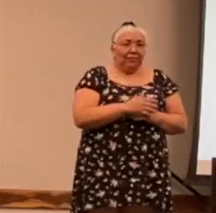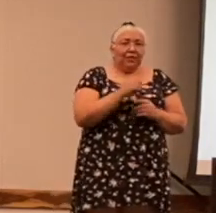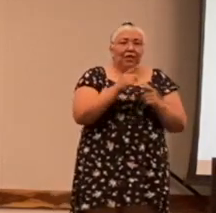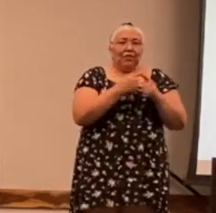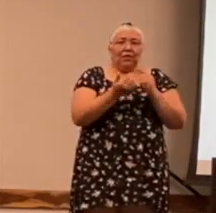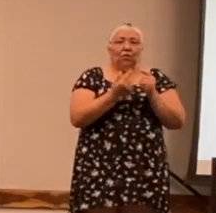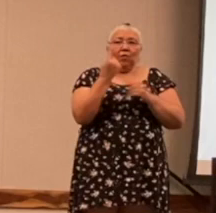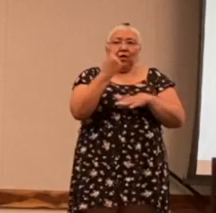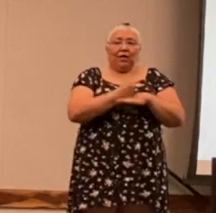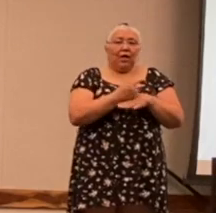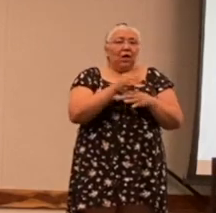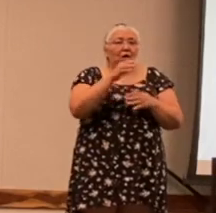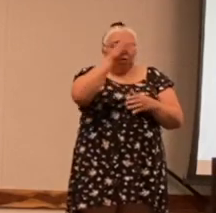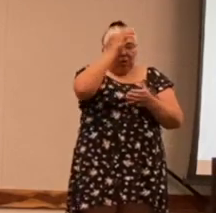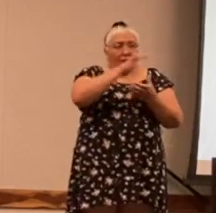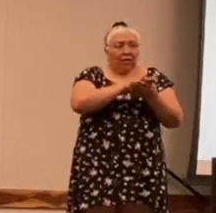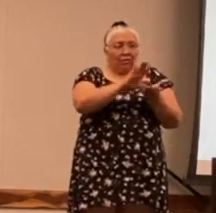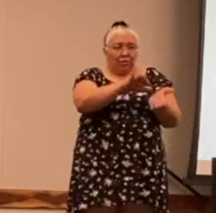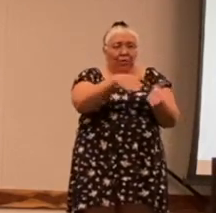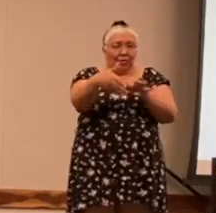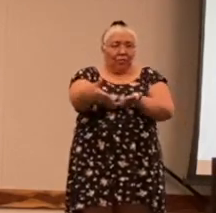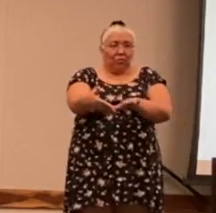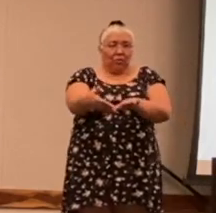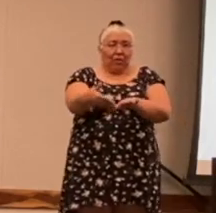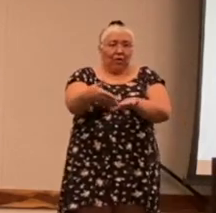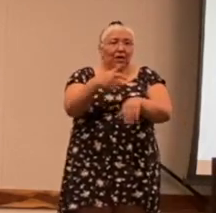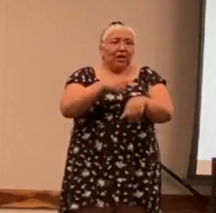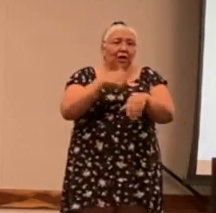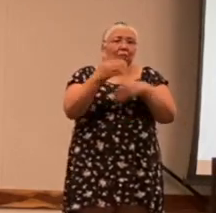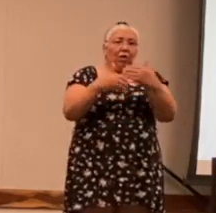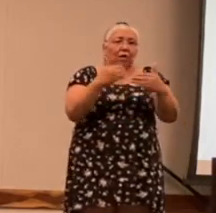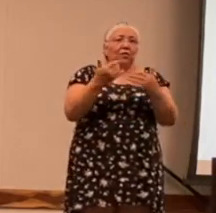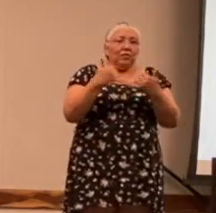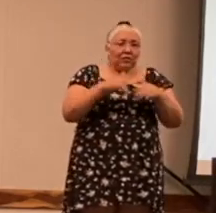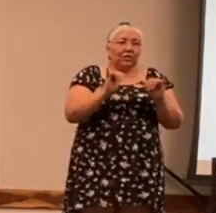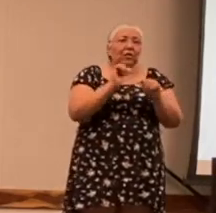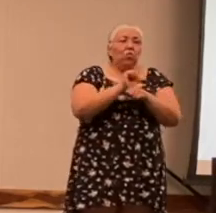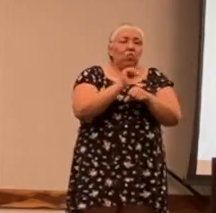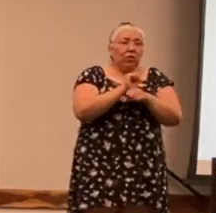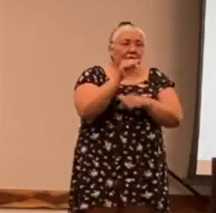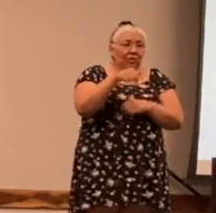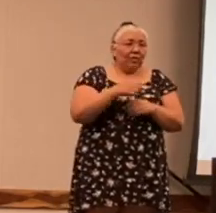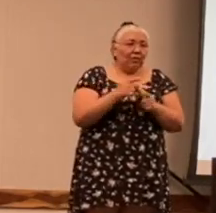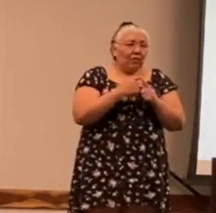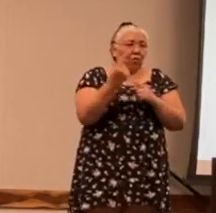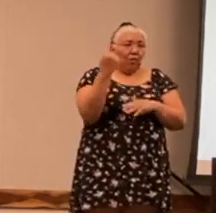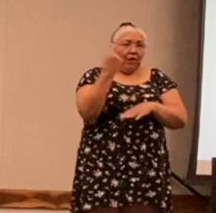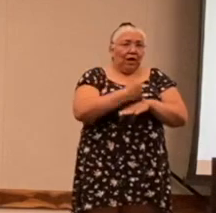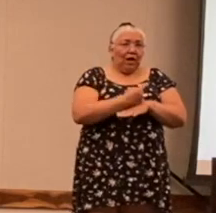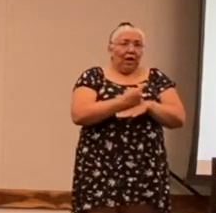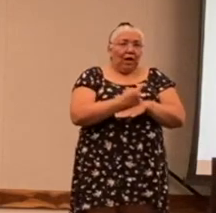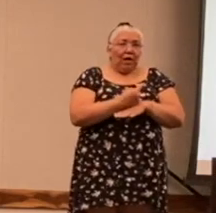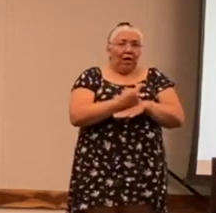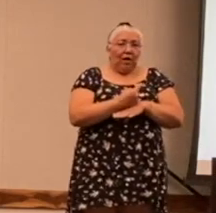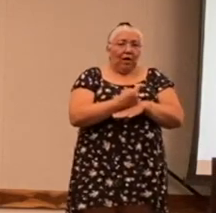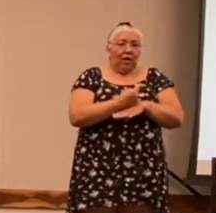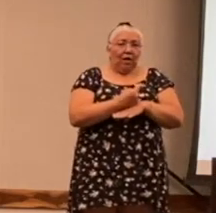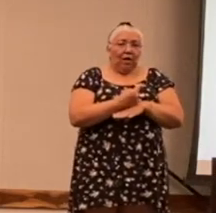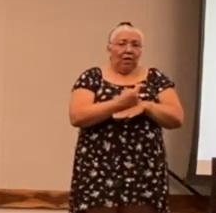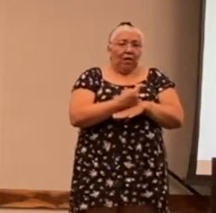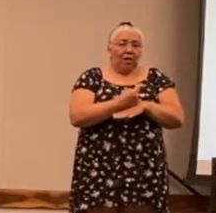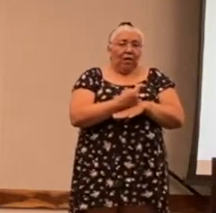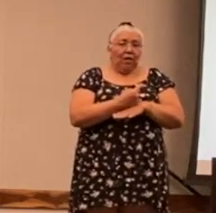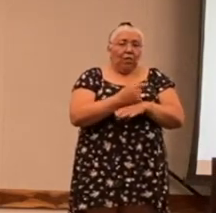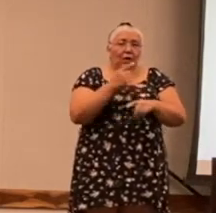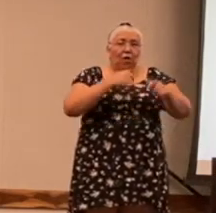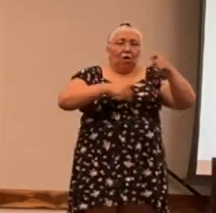then one day, so her husband passed away, and time went on, and we're still working on it. And then one day, we went all the